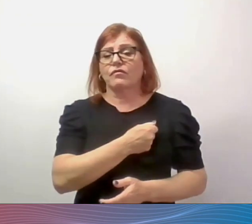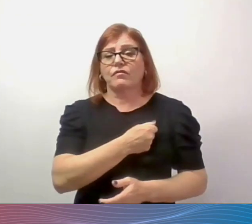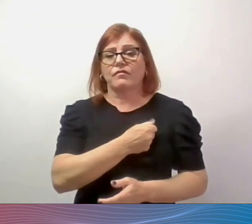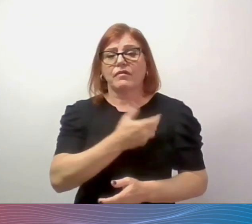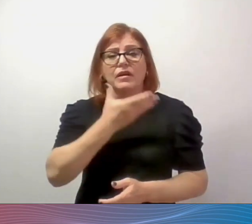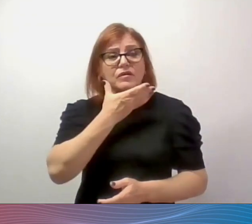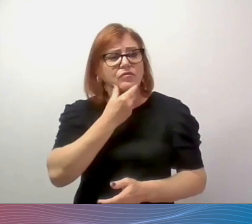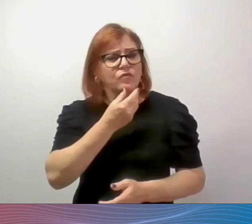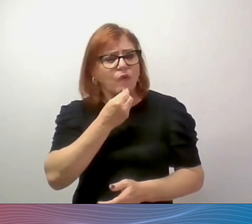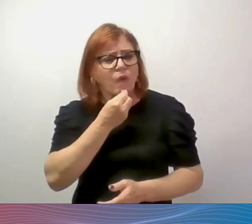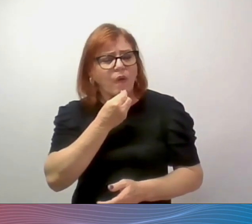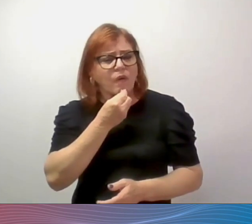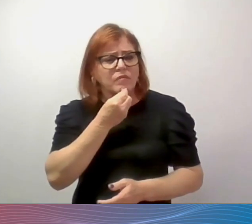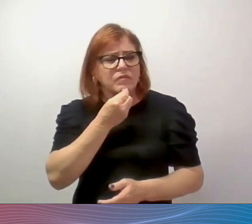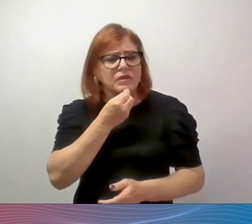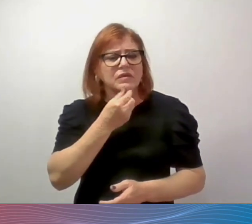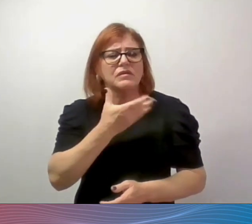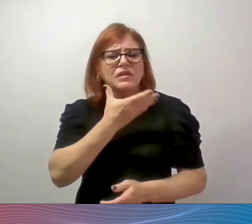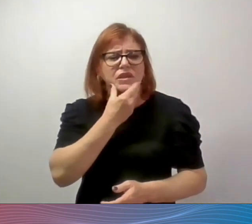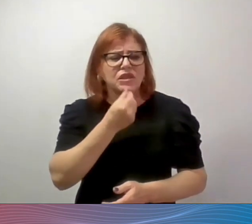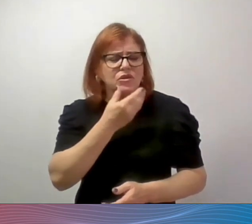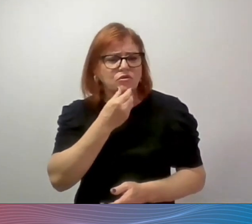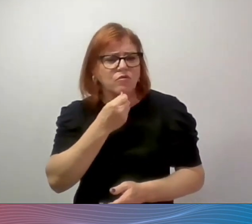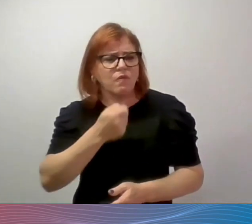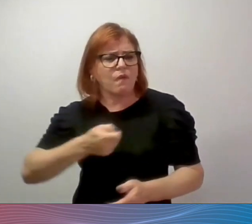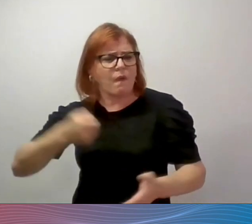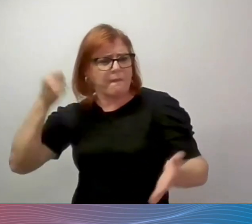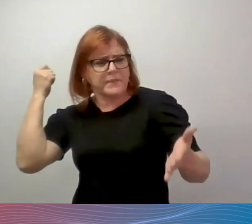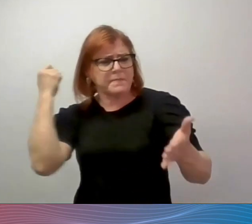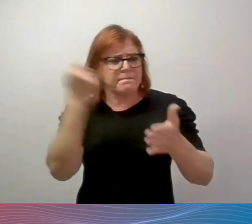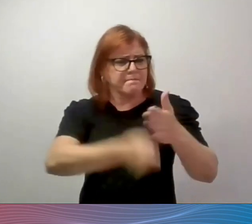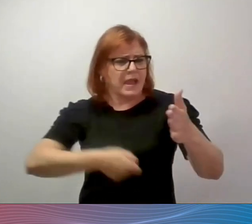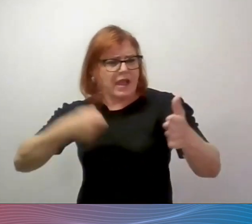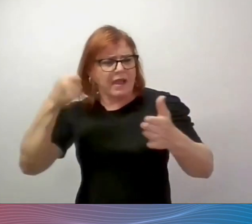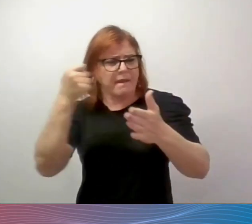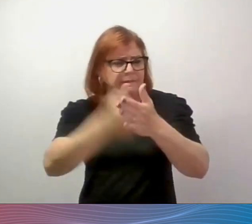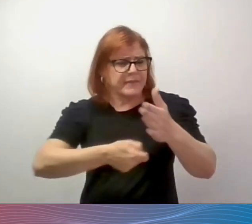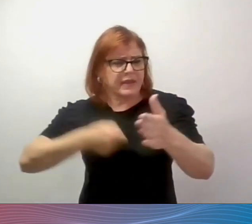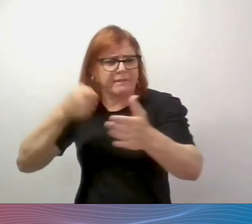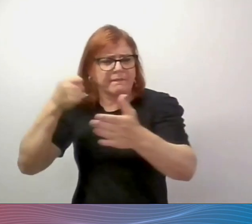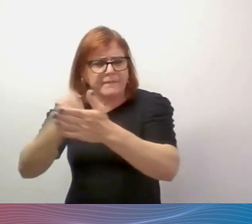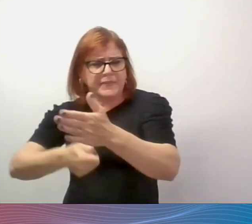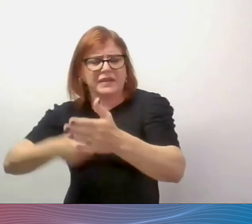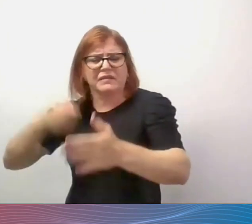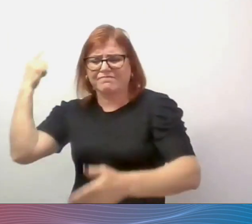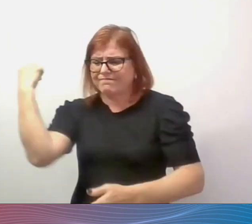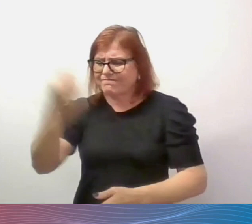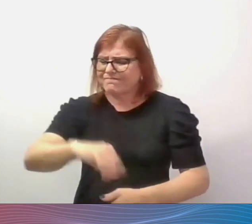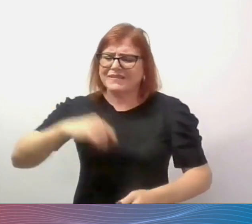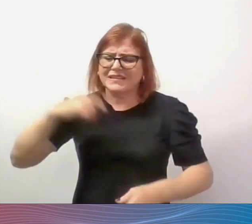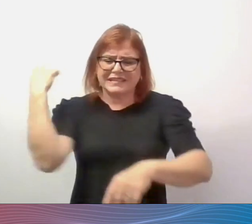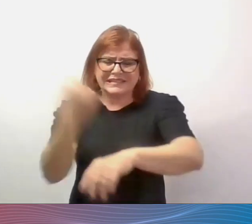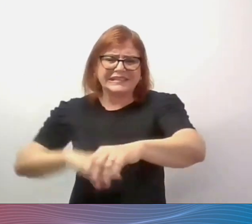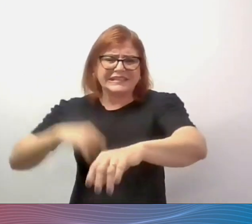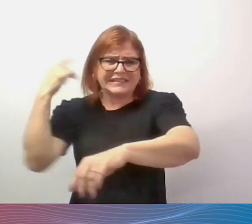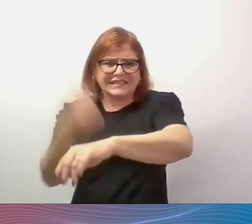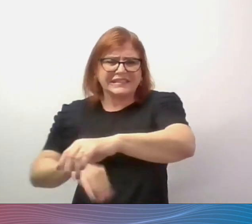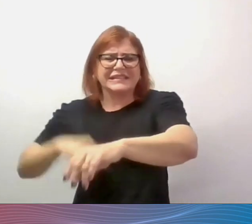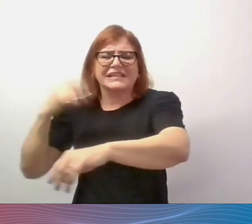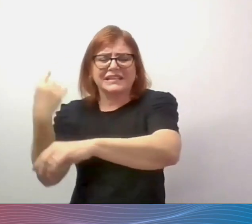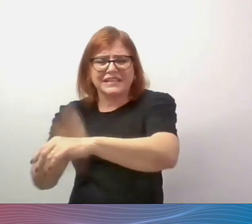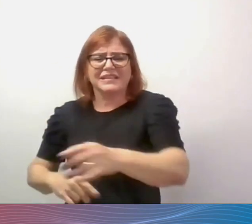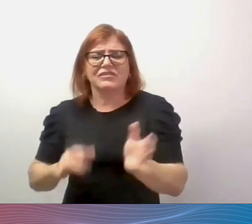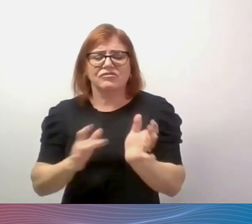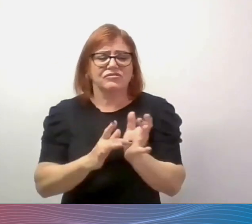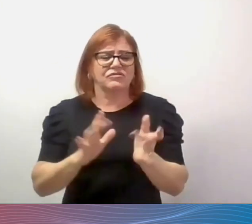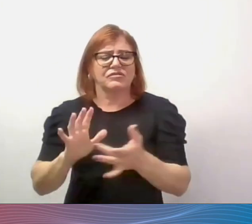lashes. Aquela so morte horrível da cruz? That terrible death on the cross. Tudo isso é por amor.